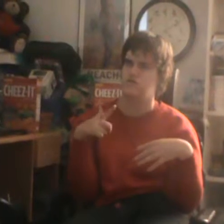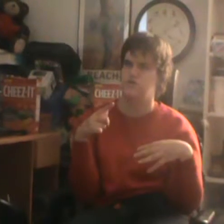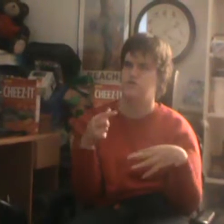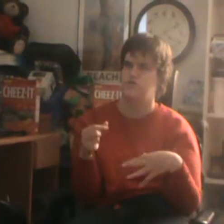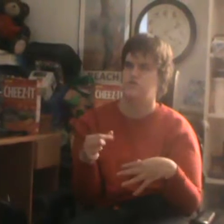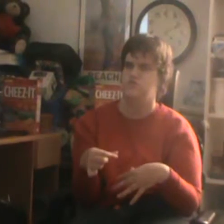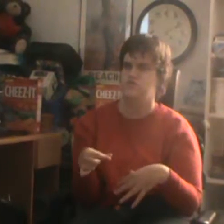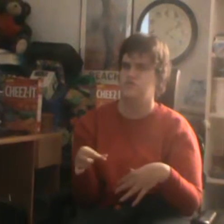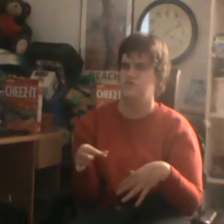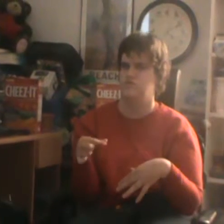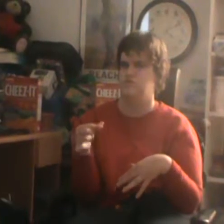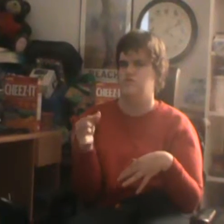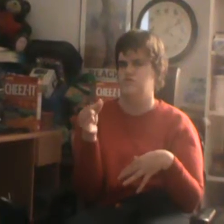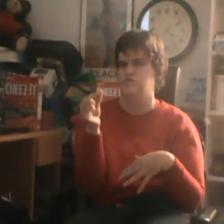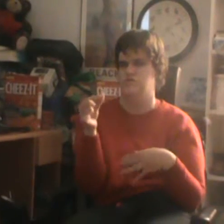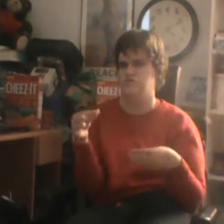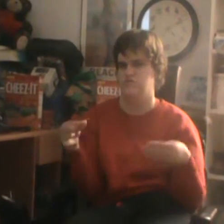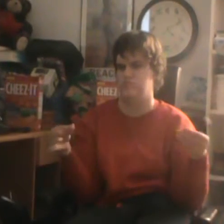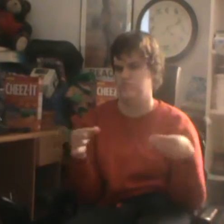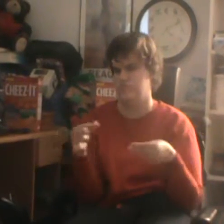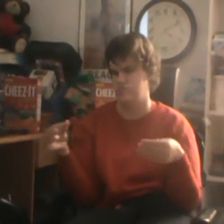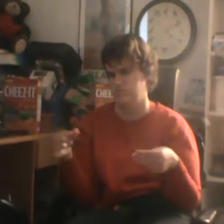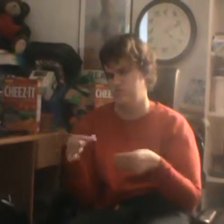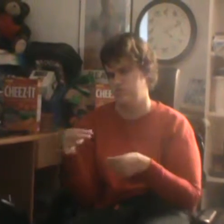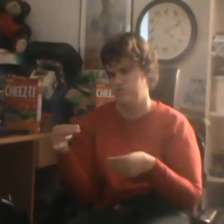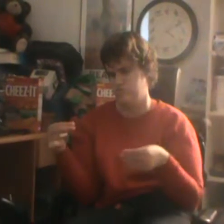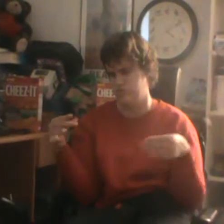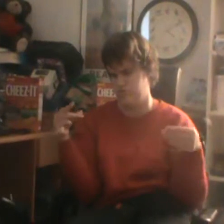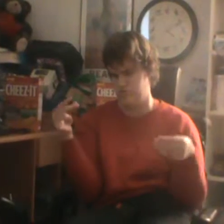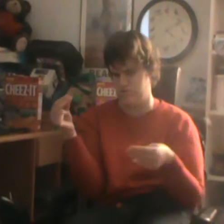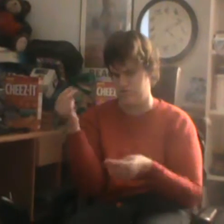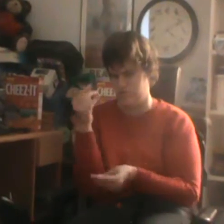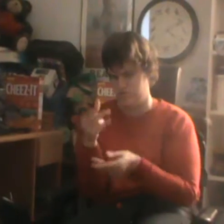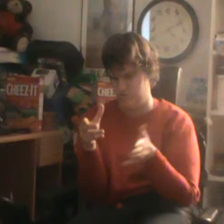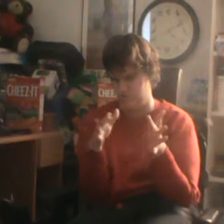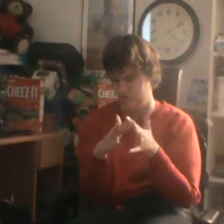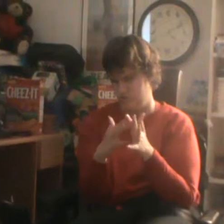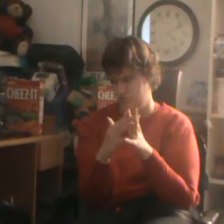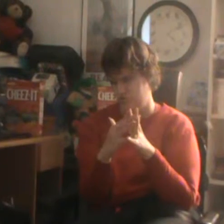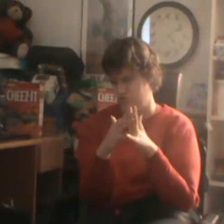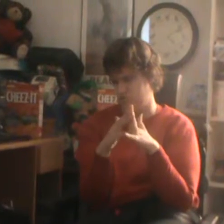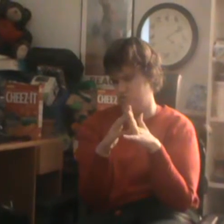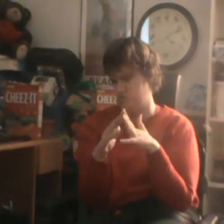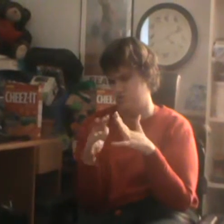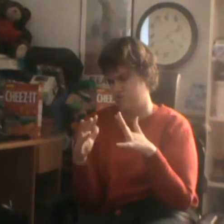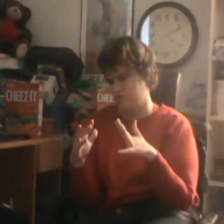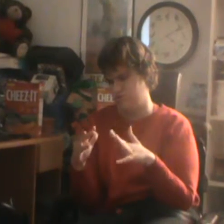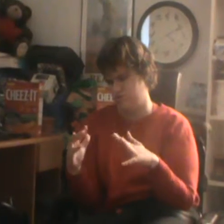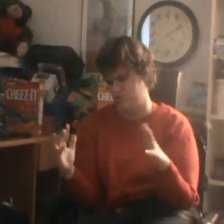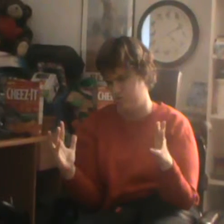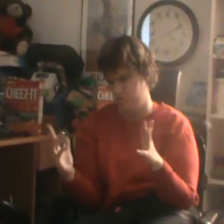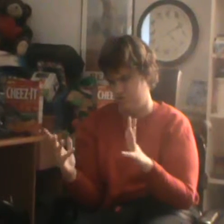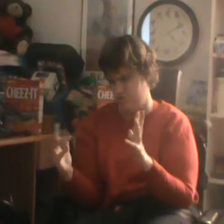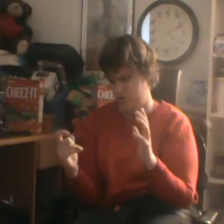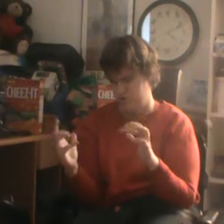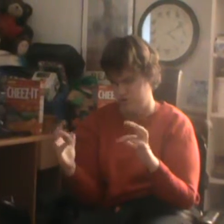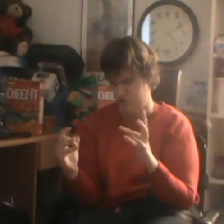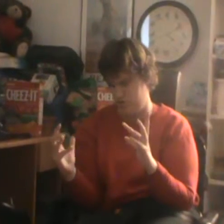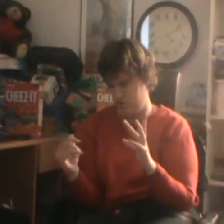it did the best that it could, and I only hope when I have my own